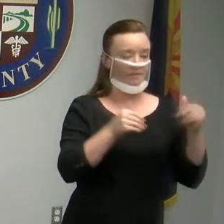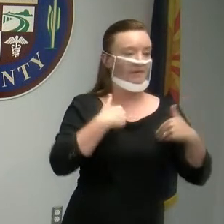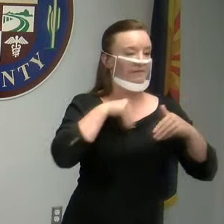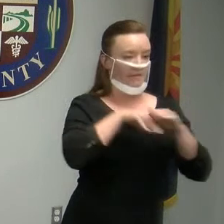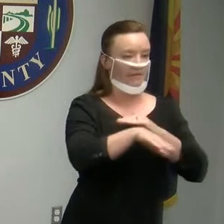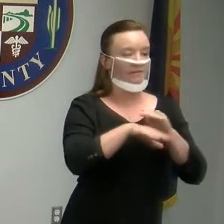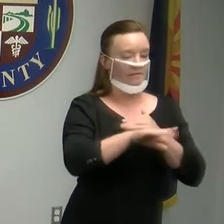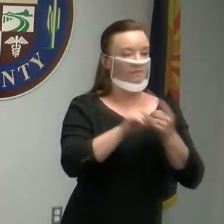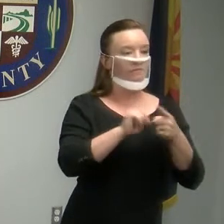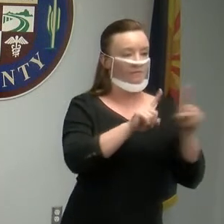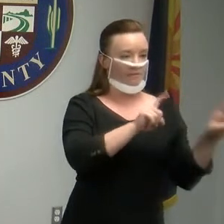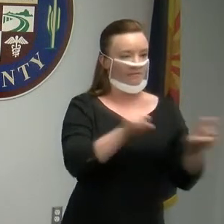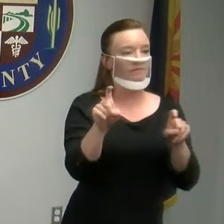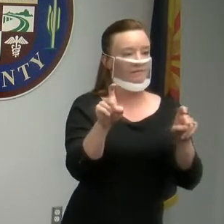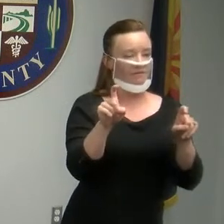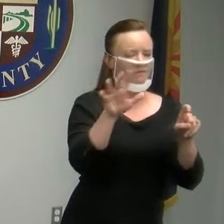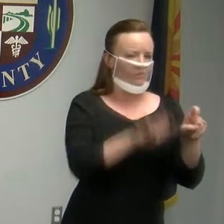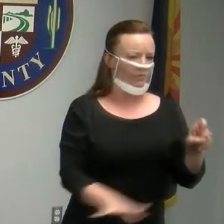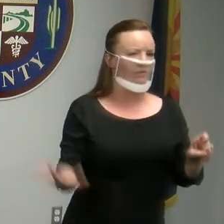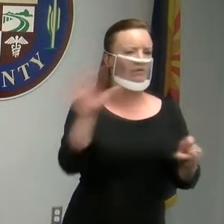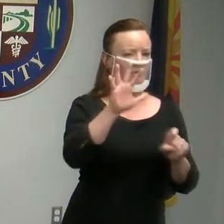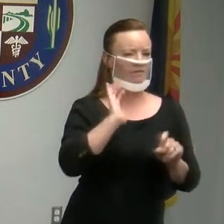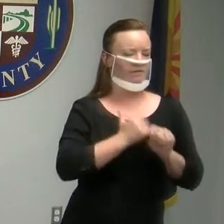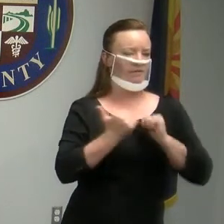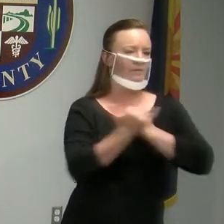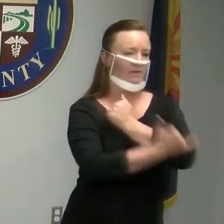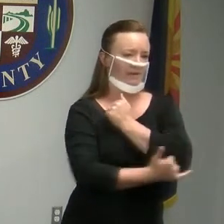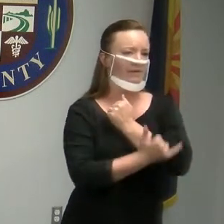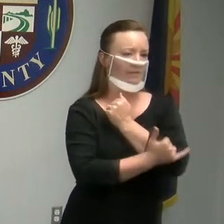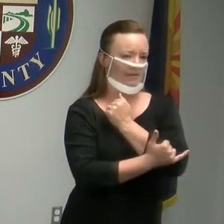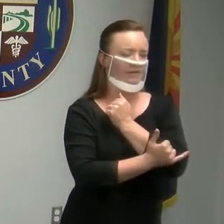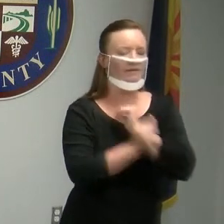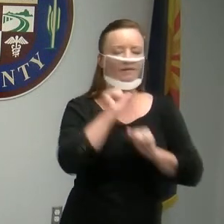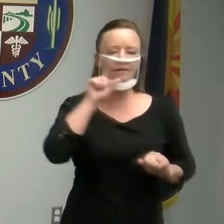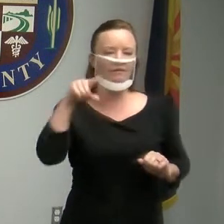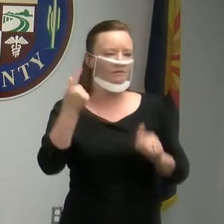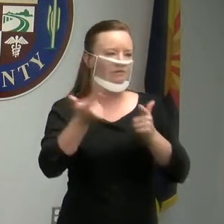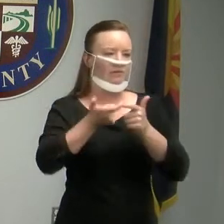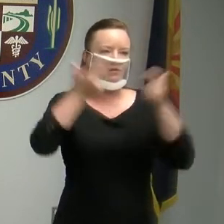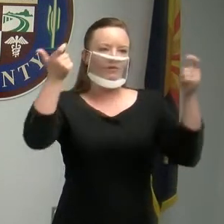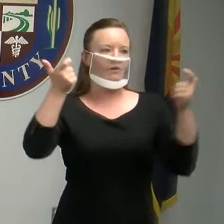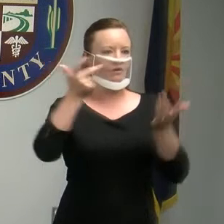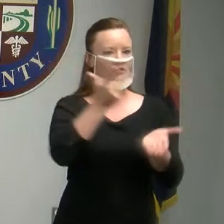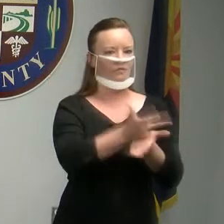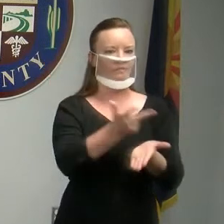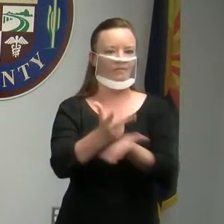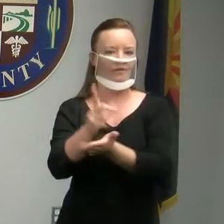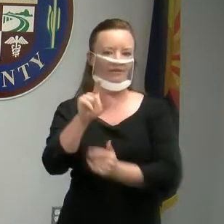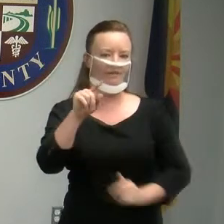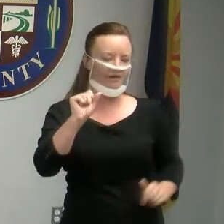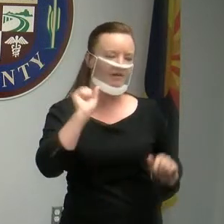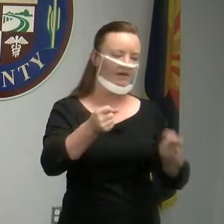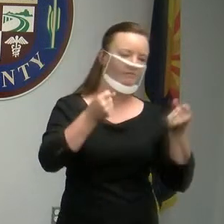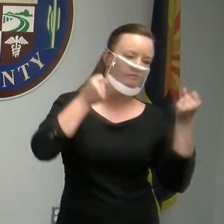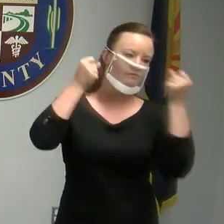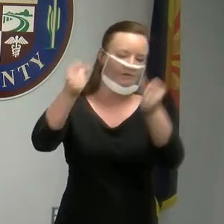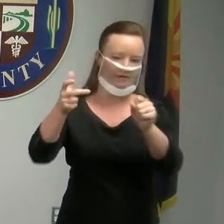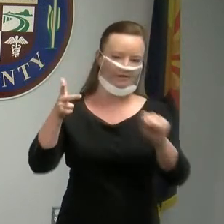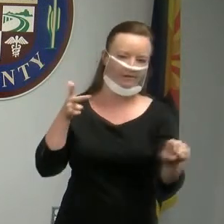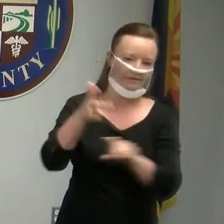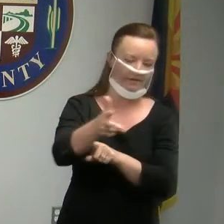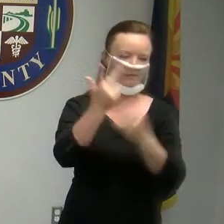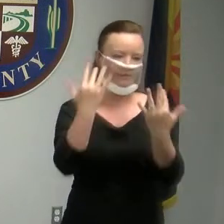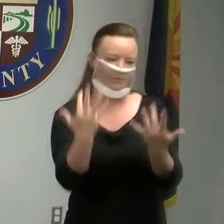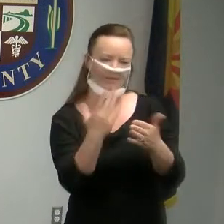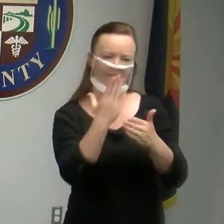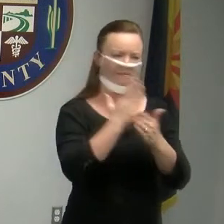have access to testing across the entire county, and not just in those large parking lots where you have to drive there and wait your